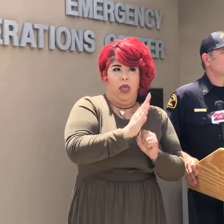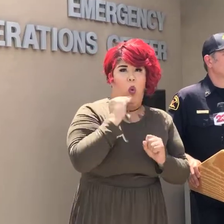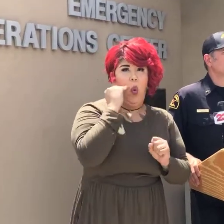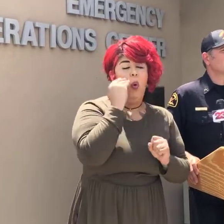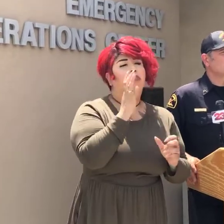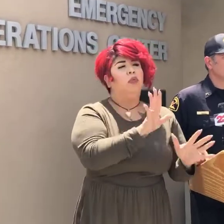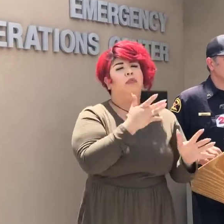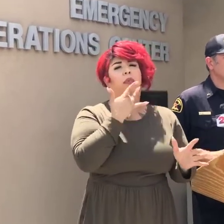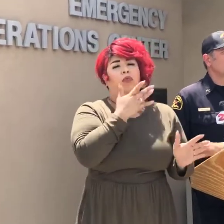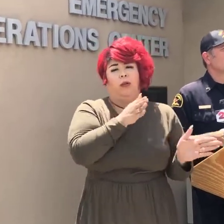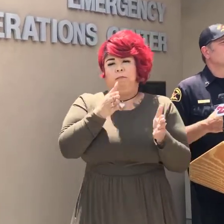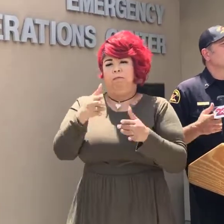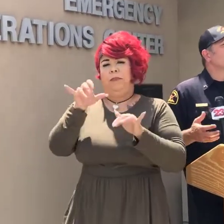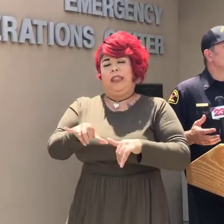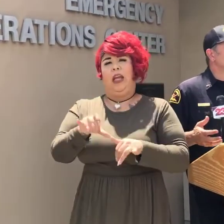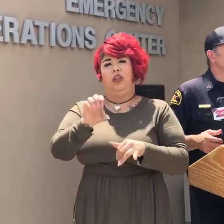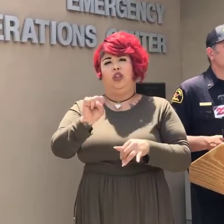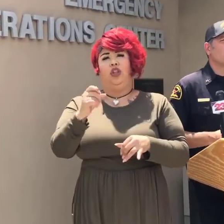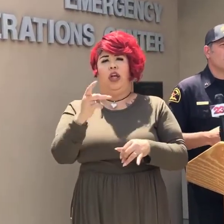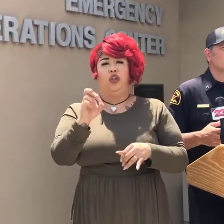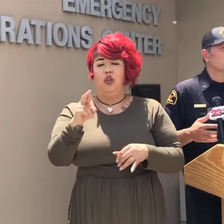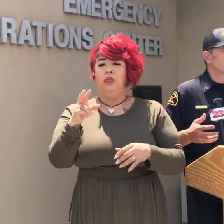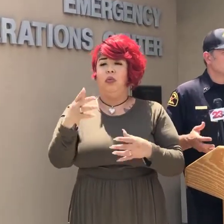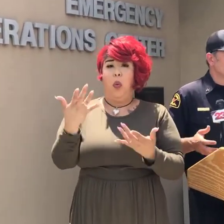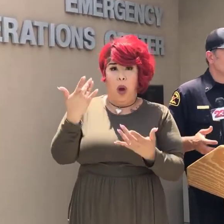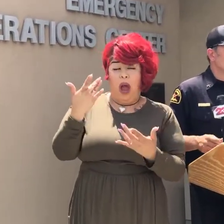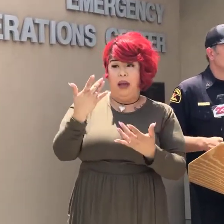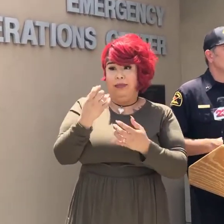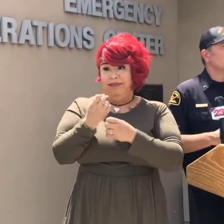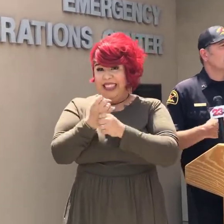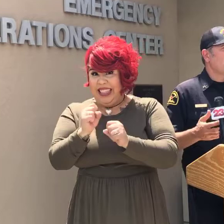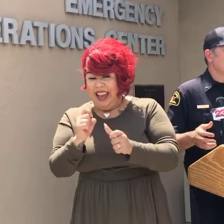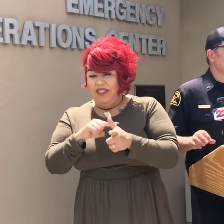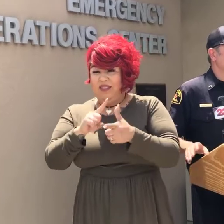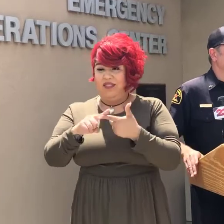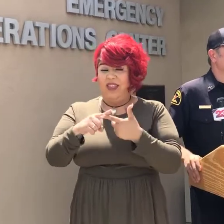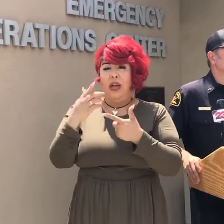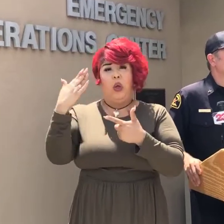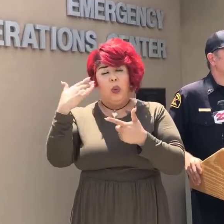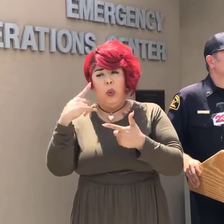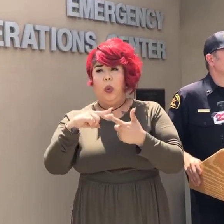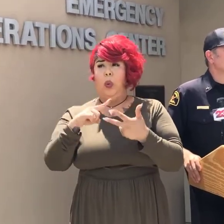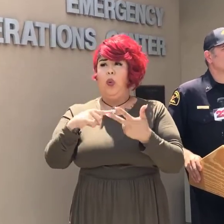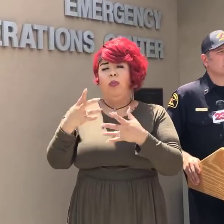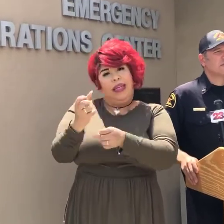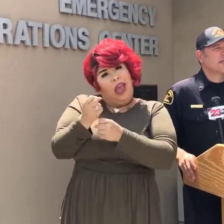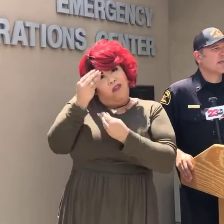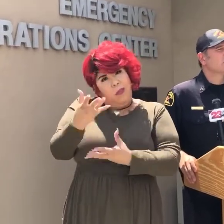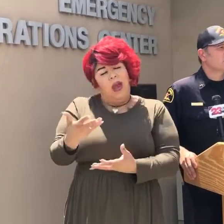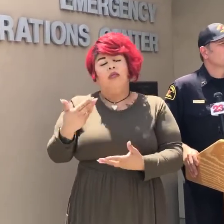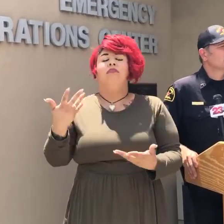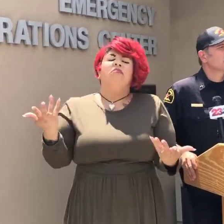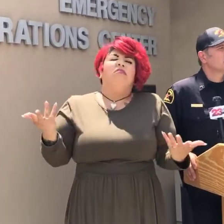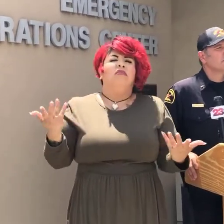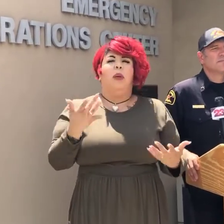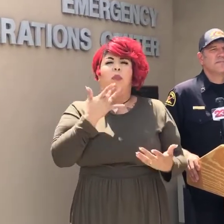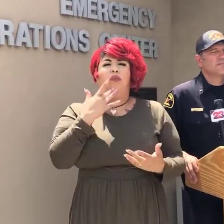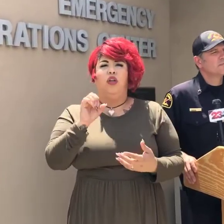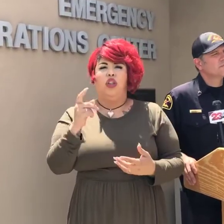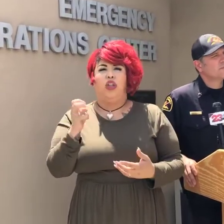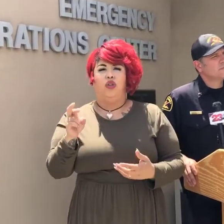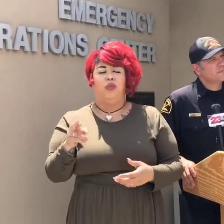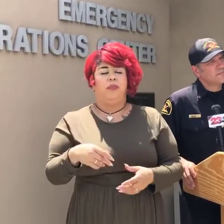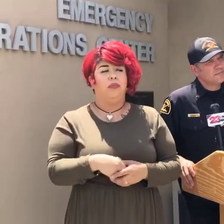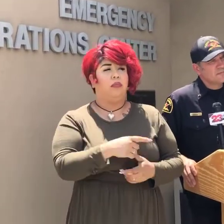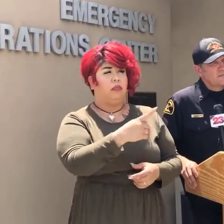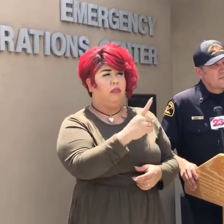is a great location to get information, but also stay cool and have a lot of the supplies and resources they need. And when would